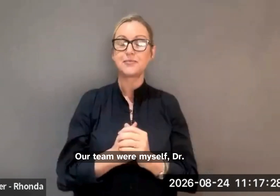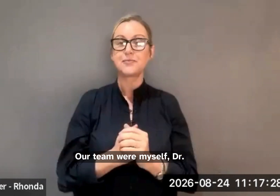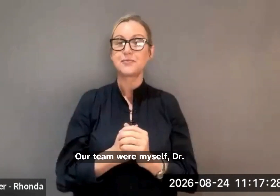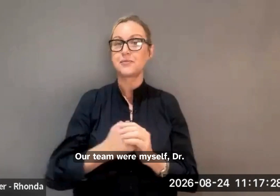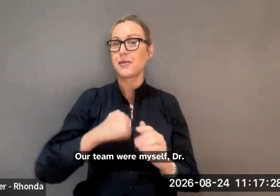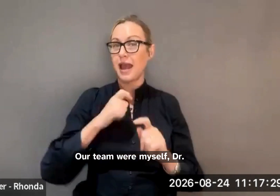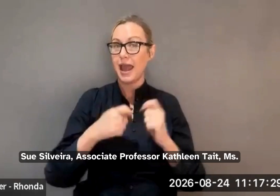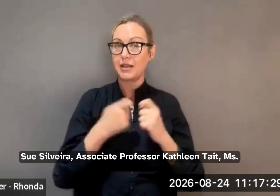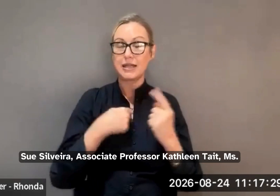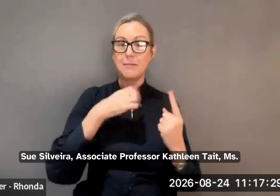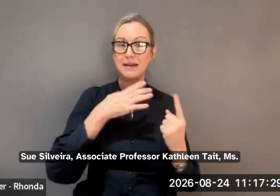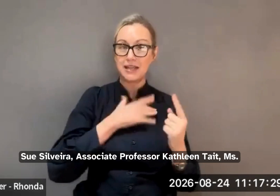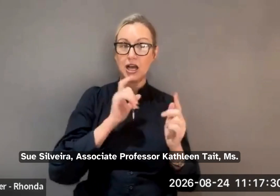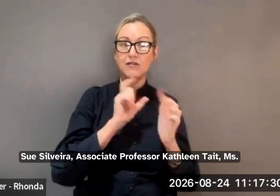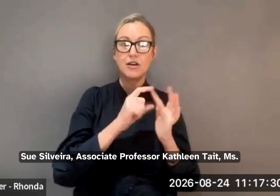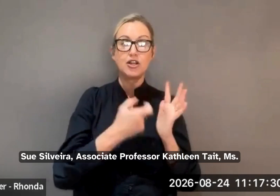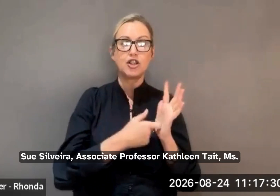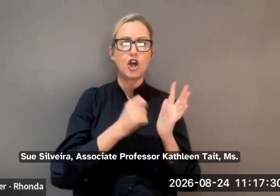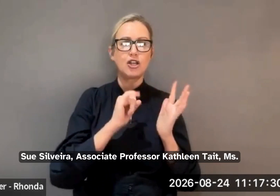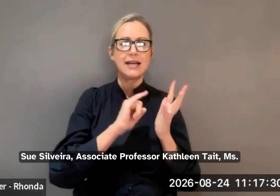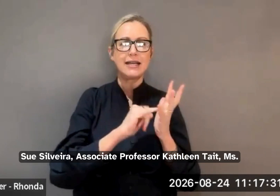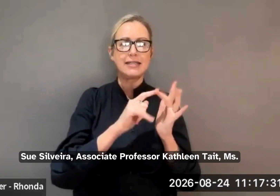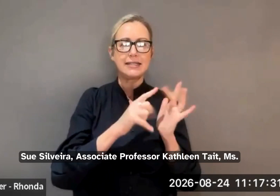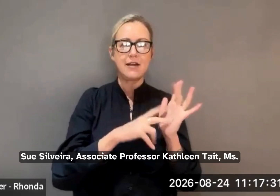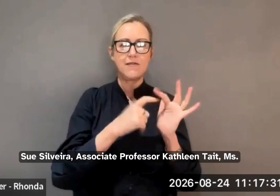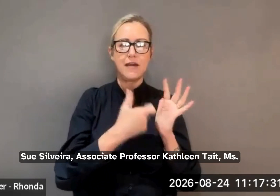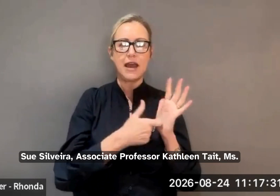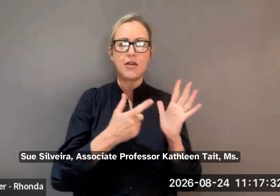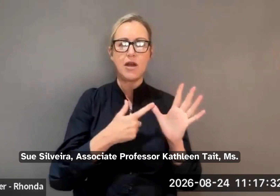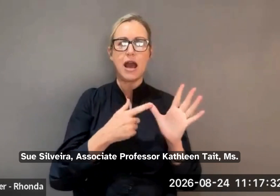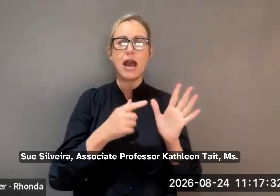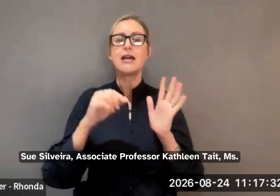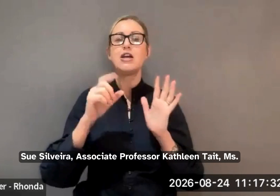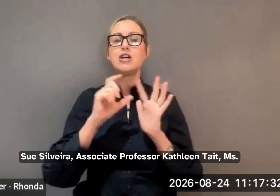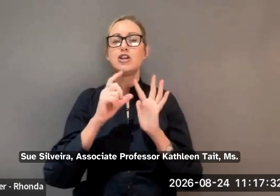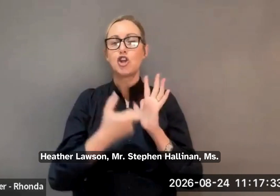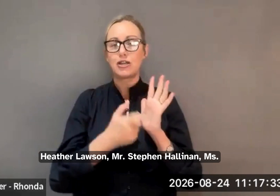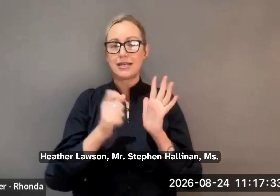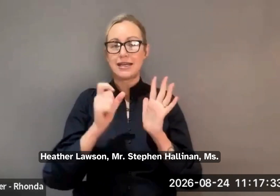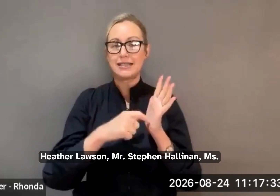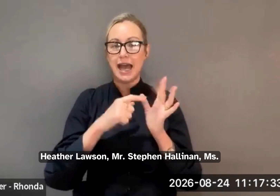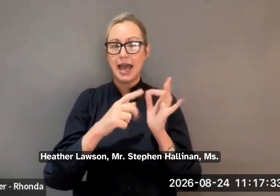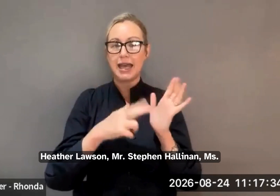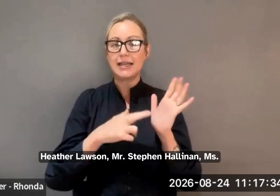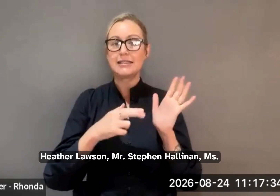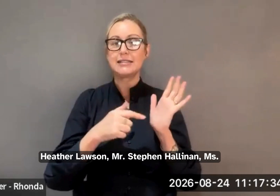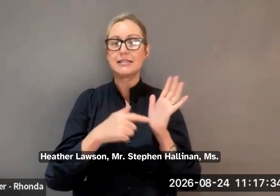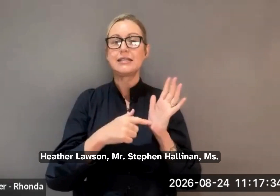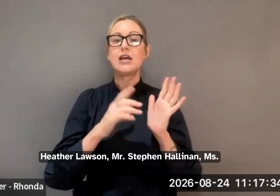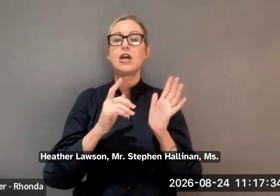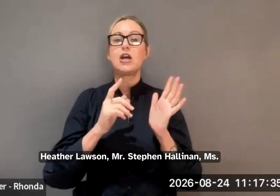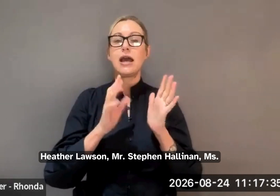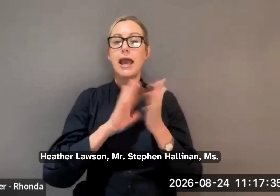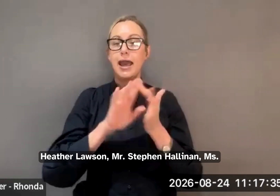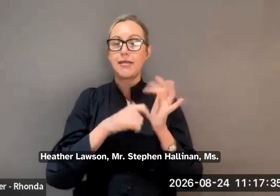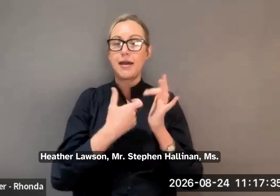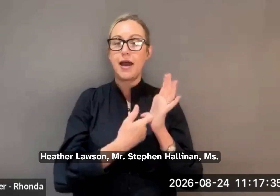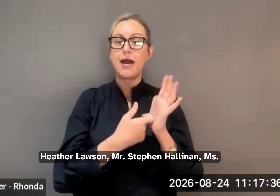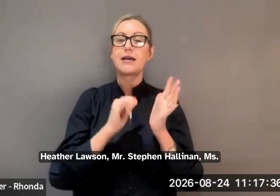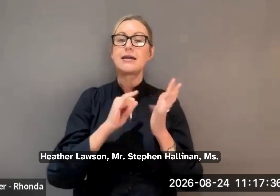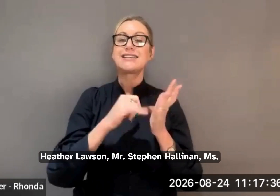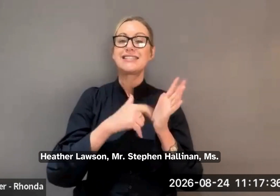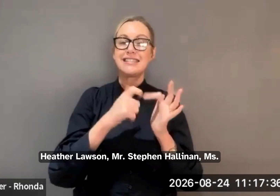were myself, Dr. Sue Silvera, Associate Professor Kathleen Tate, Ms. Heather Lawson, Mr. Stephen